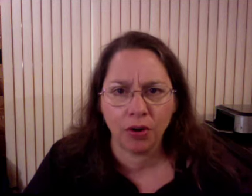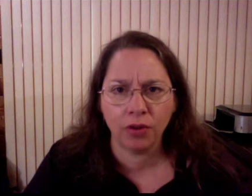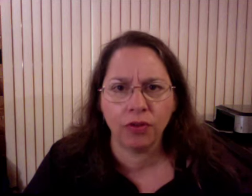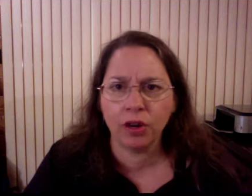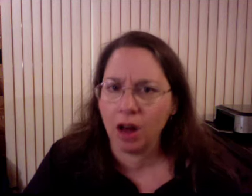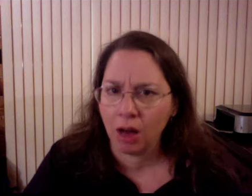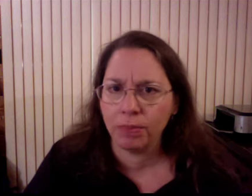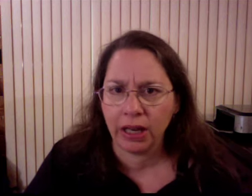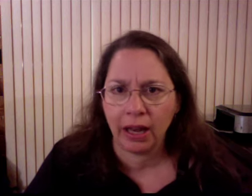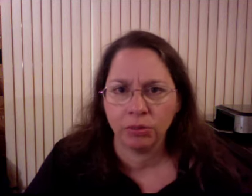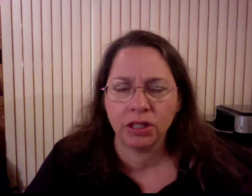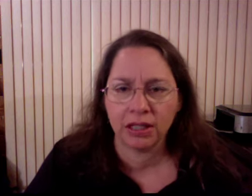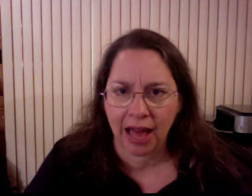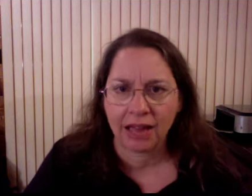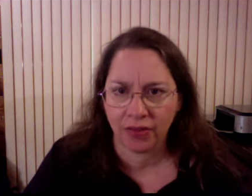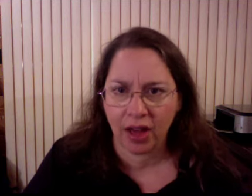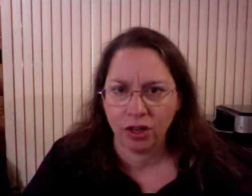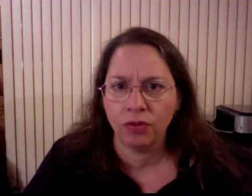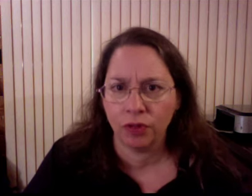for not being able to satisfy you fully.